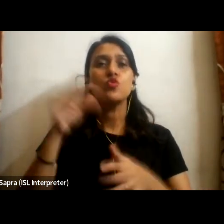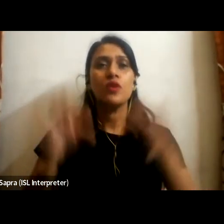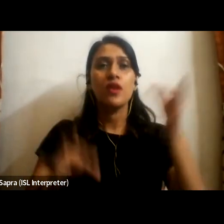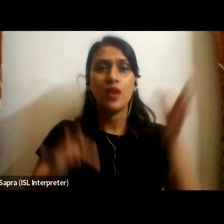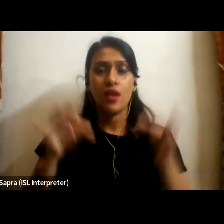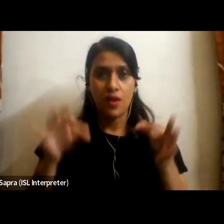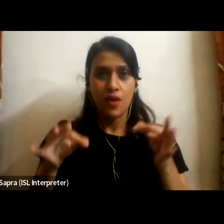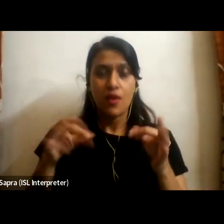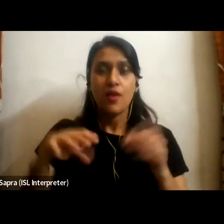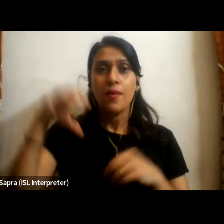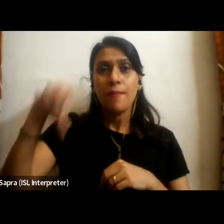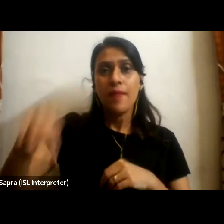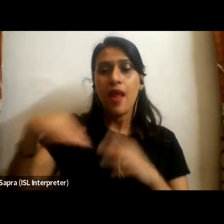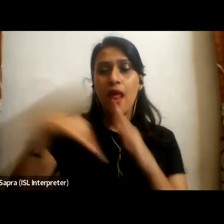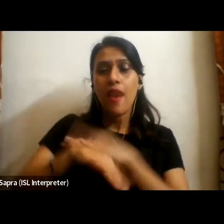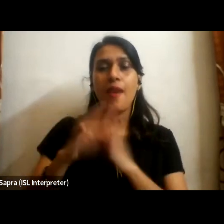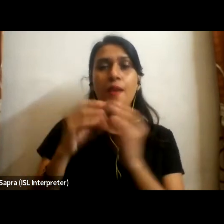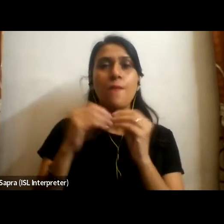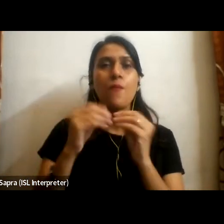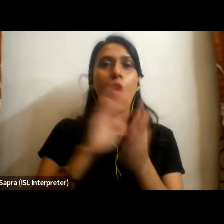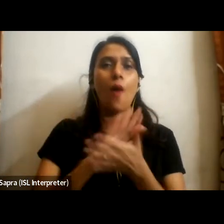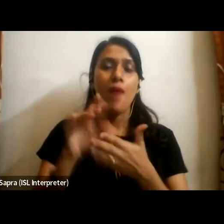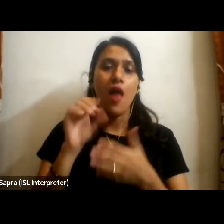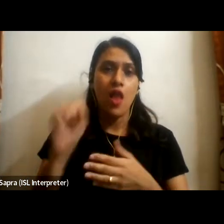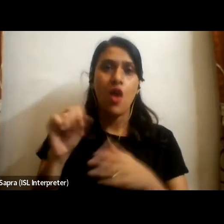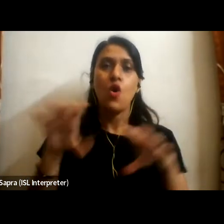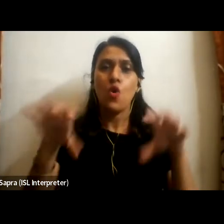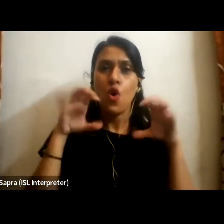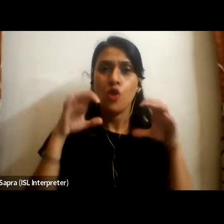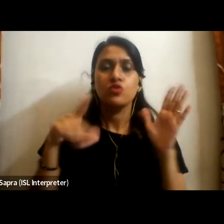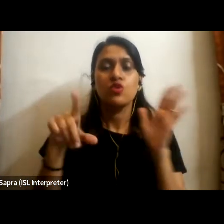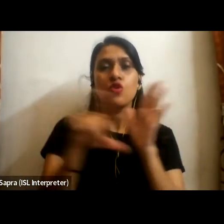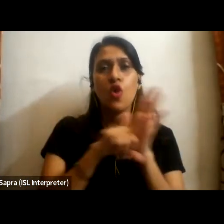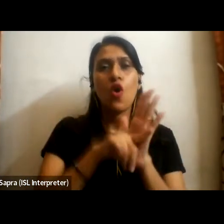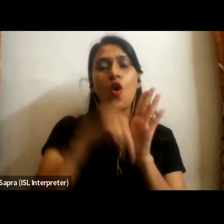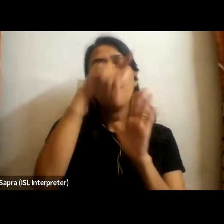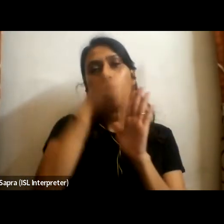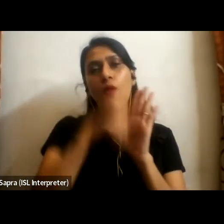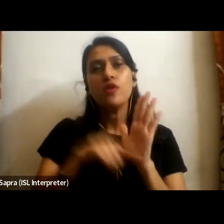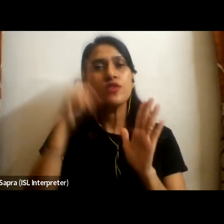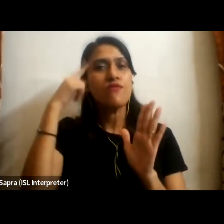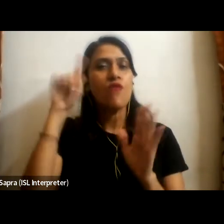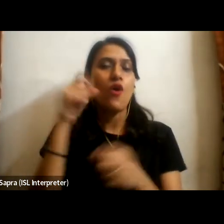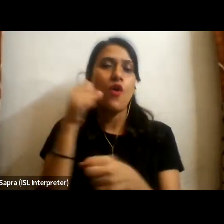the Center for Constitutional Law, Policy and Governance.